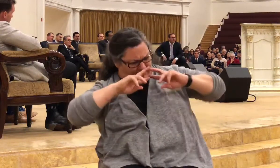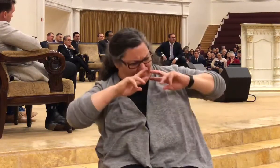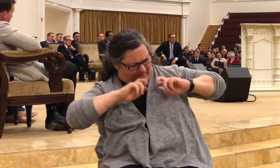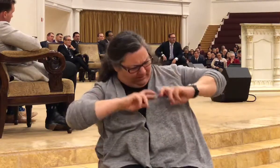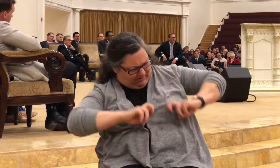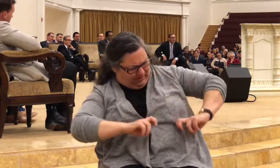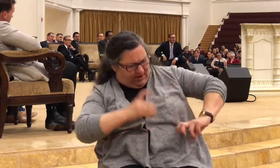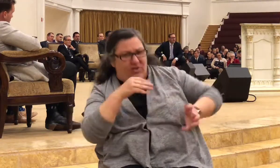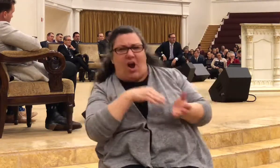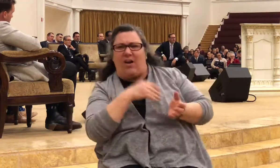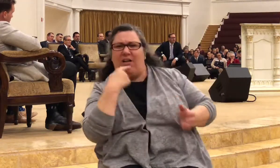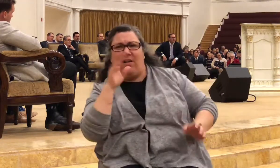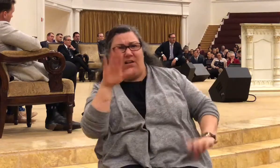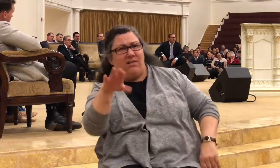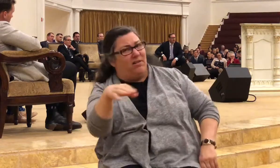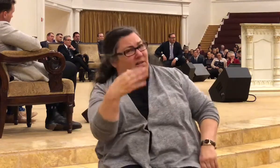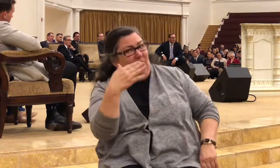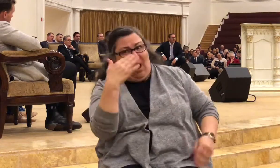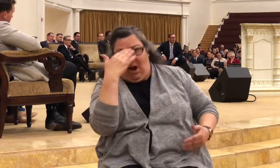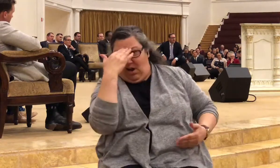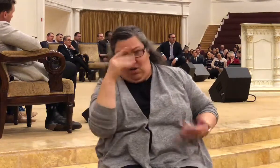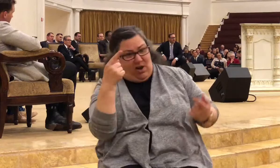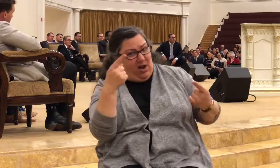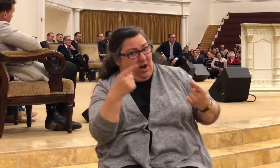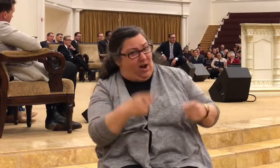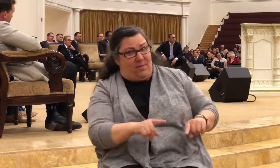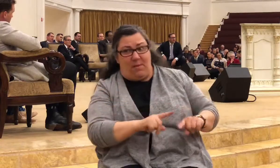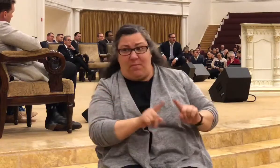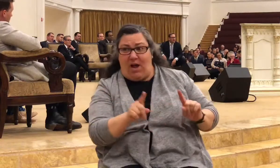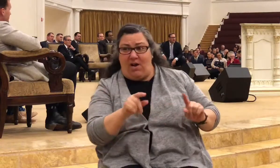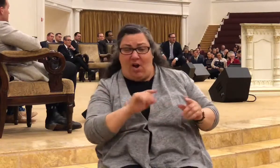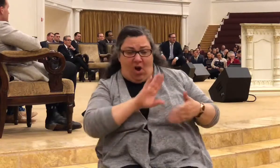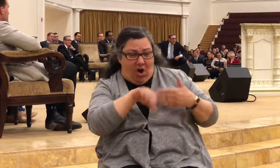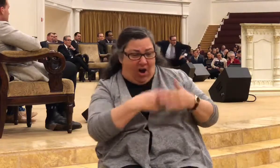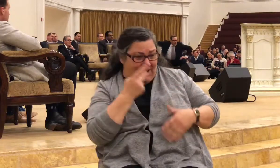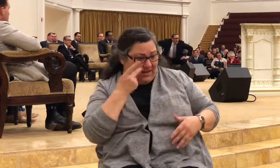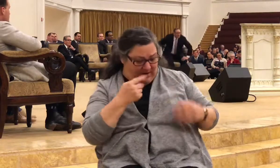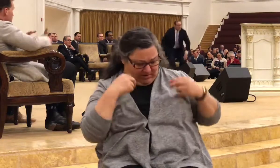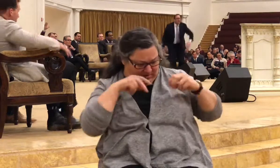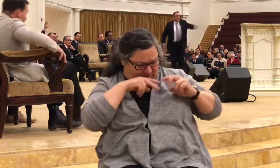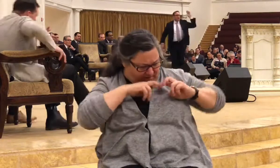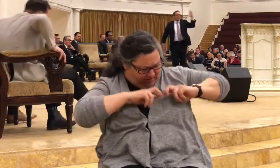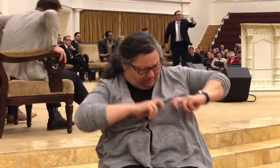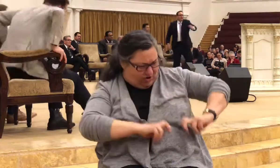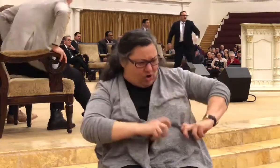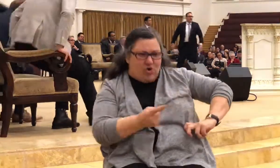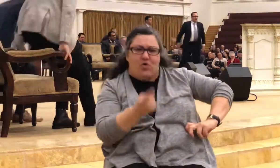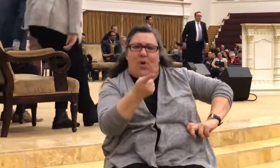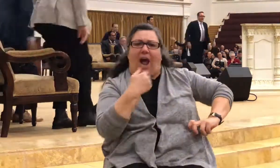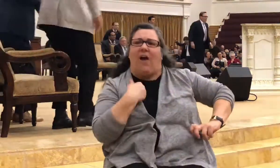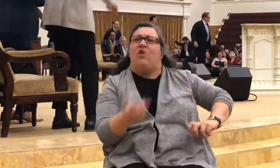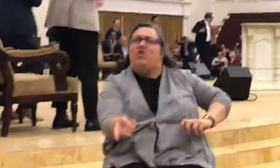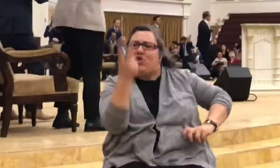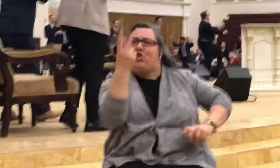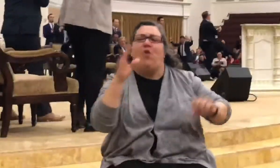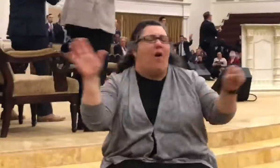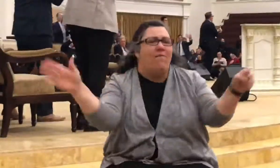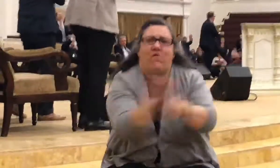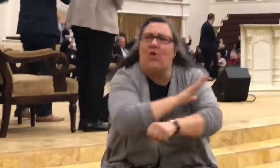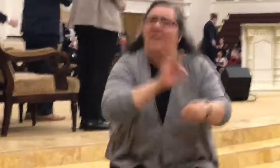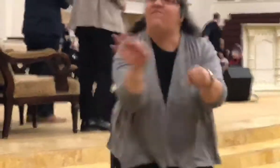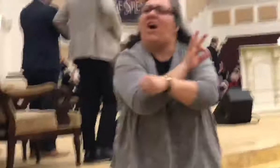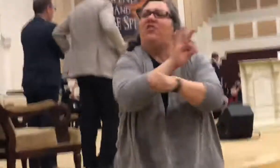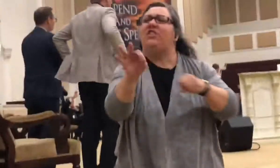doctor says, well, I don't really know what's going on, but all I can see on the screen is you've got two completely functioning